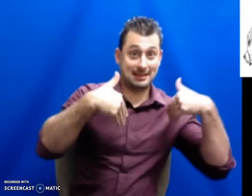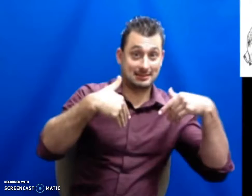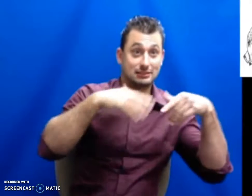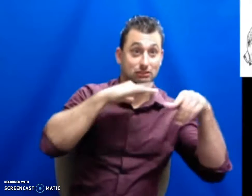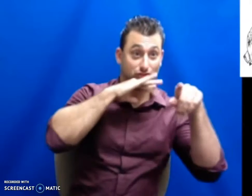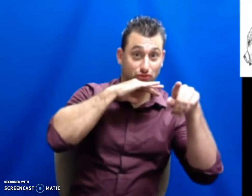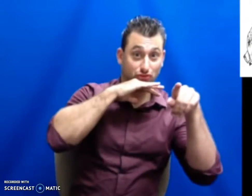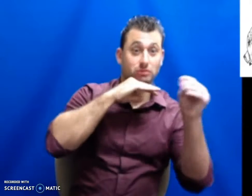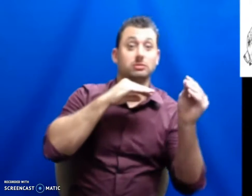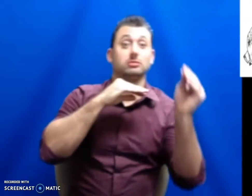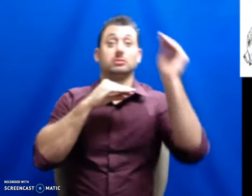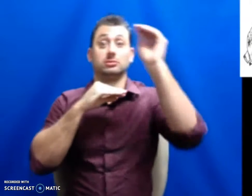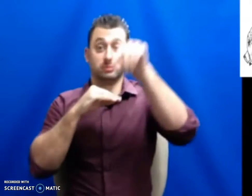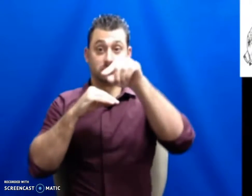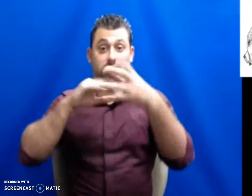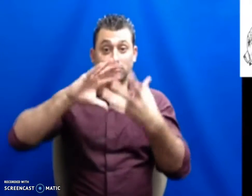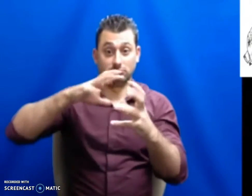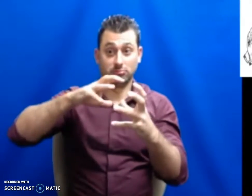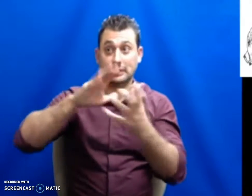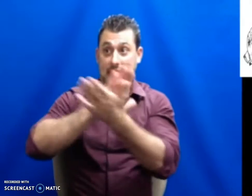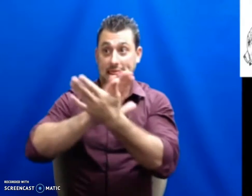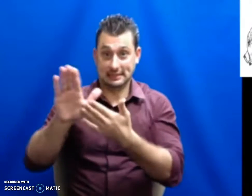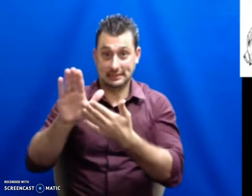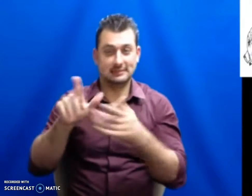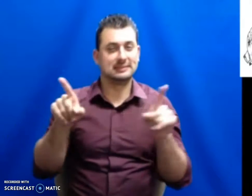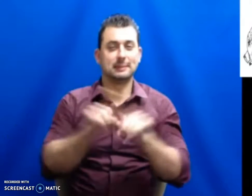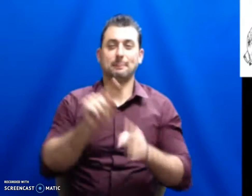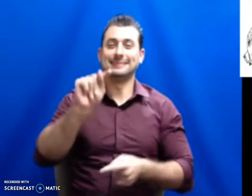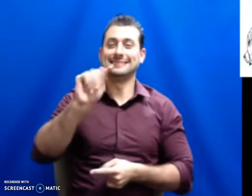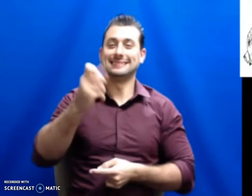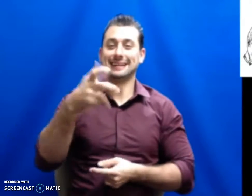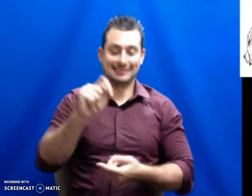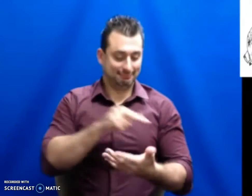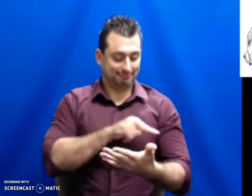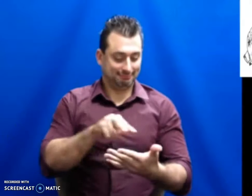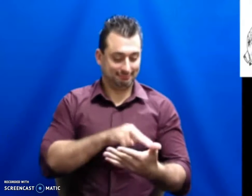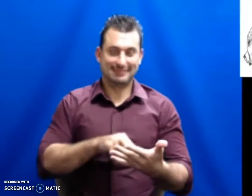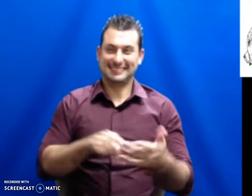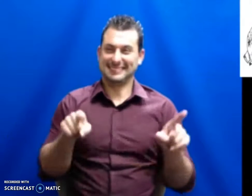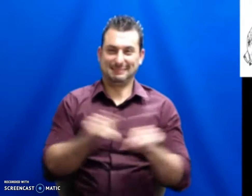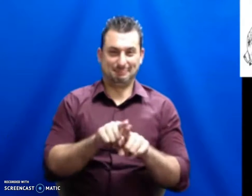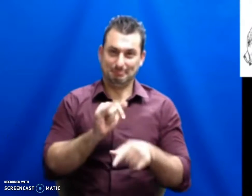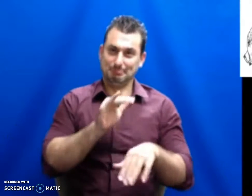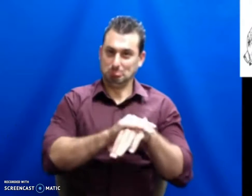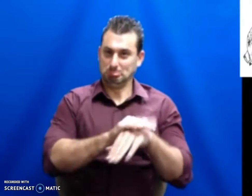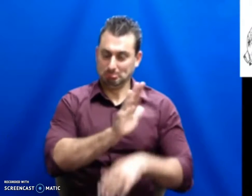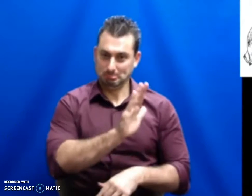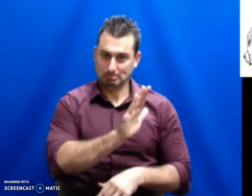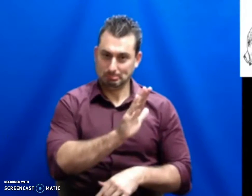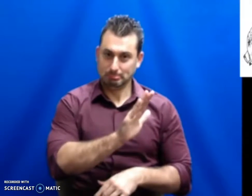from right to left. You see that the pants are dirty, and then you read from left to right. See, the pants are dirty and then they're